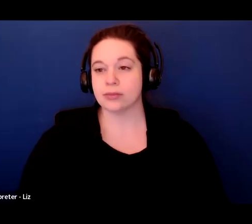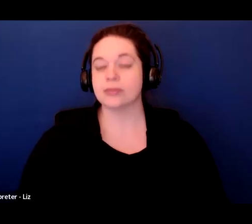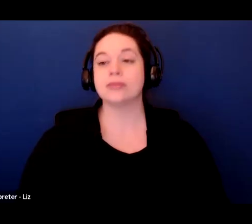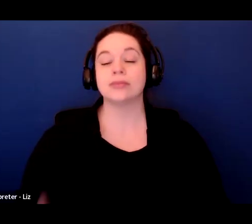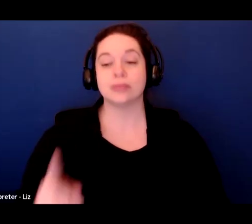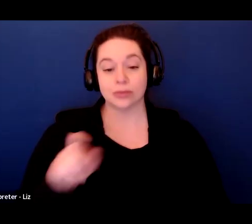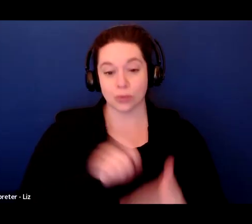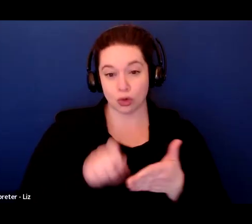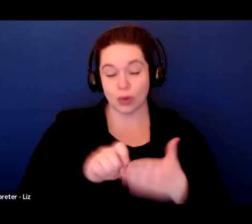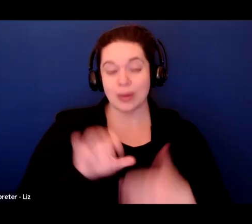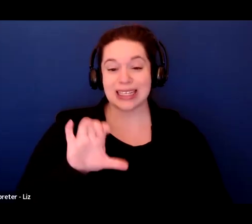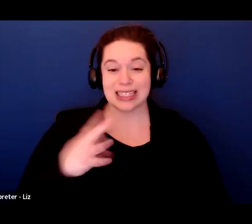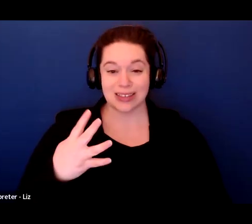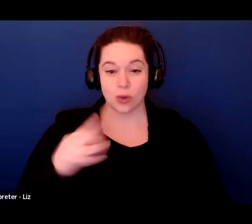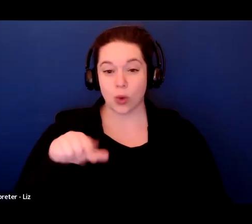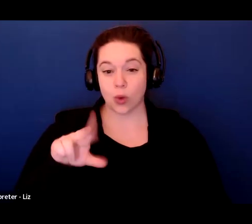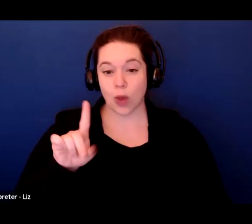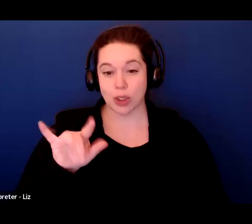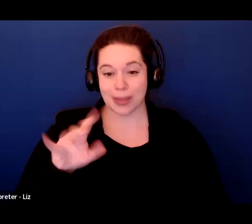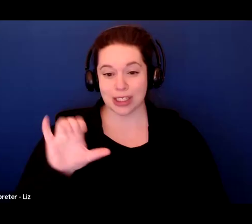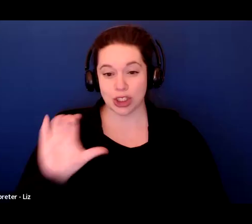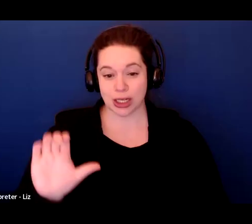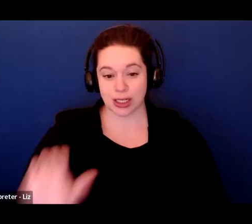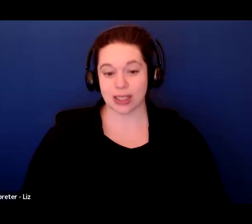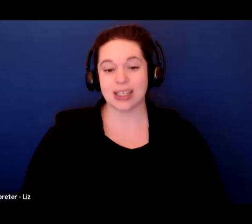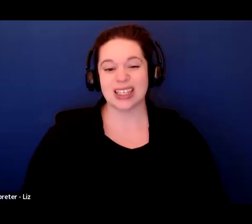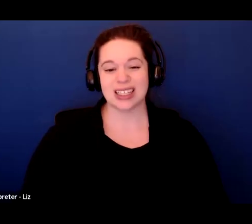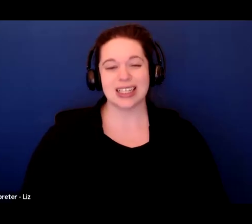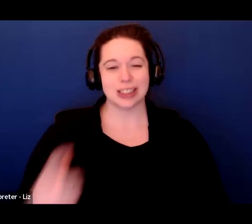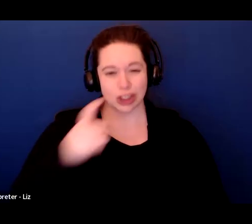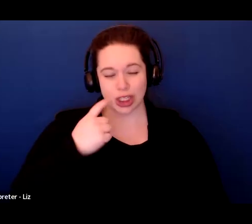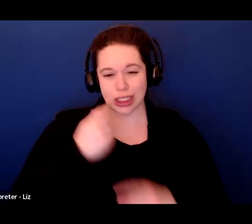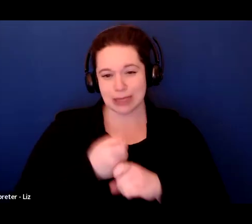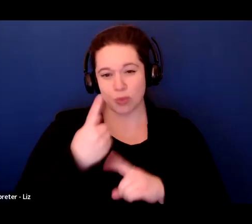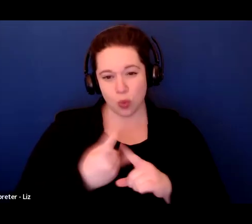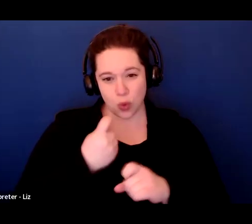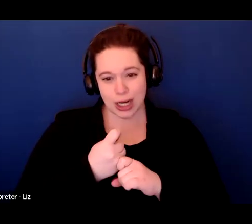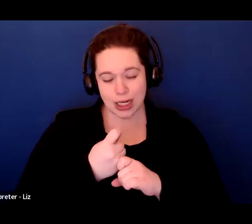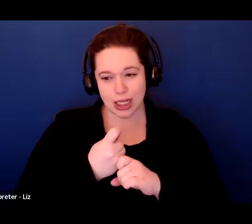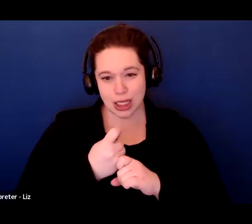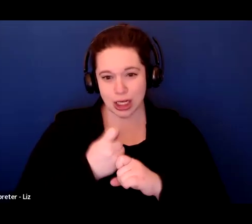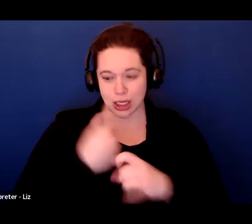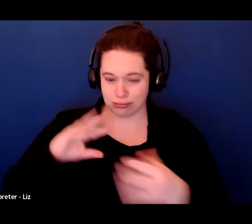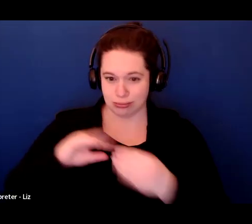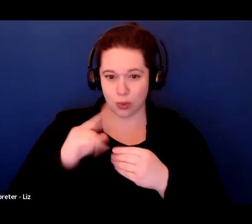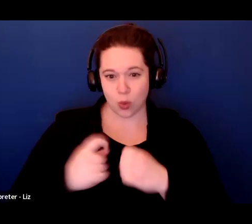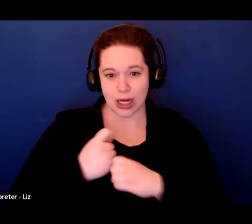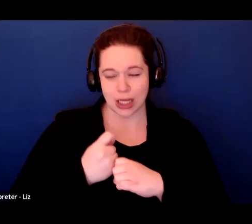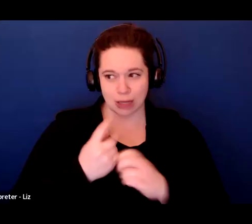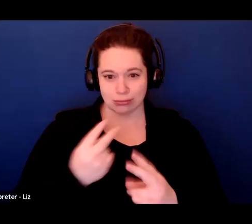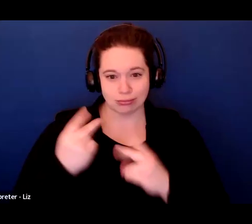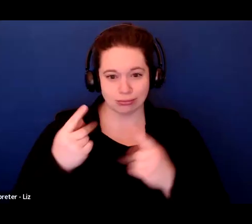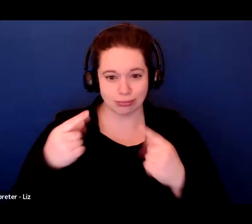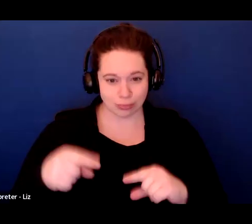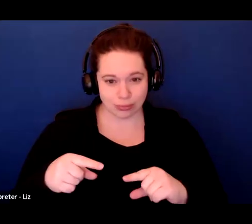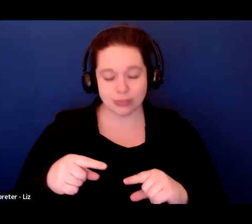C4 quadriplegic and just hit their 1 year anniversary. And I want to say congratulations because I think that